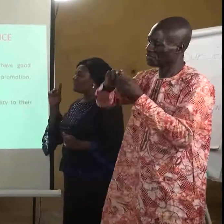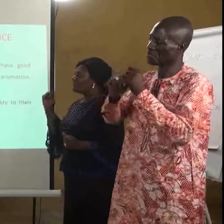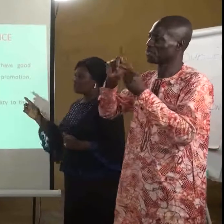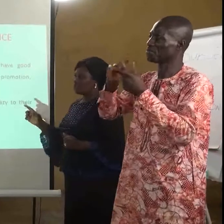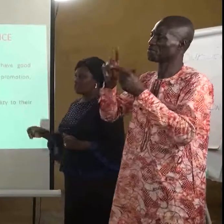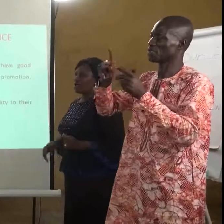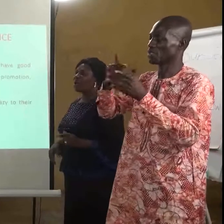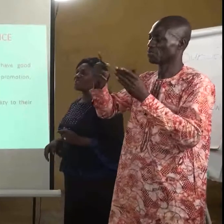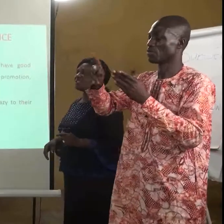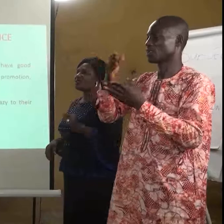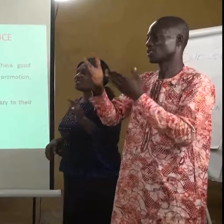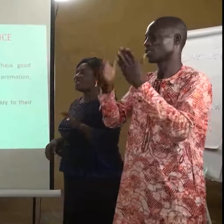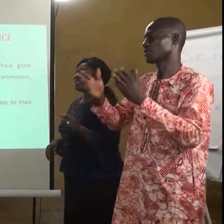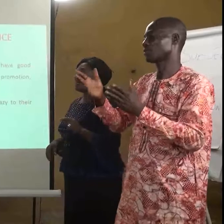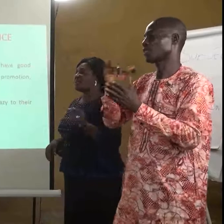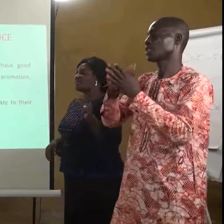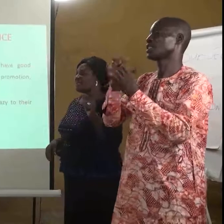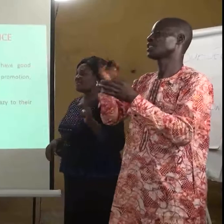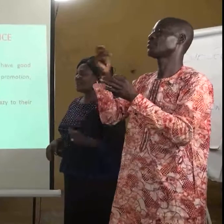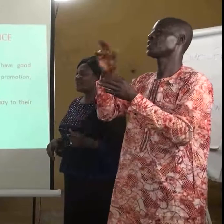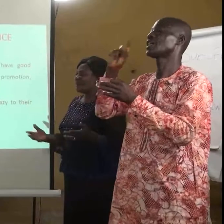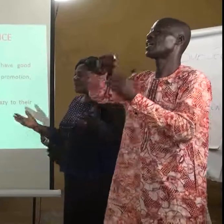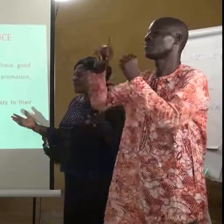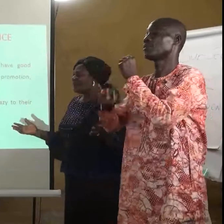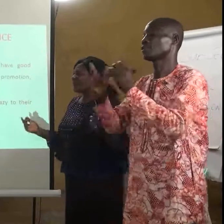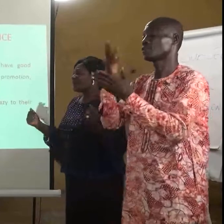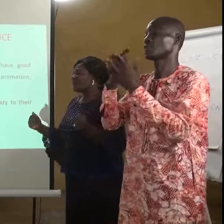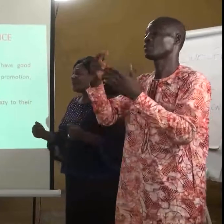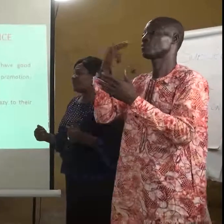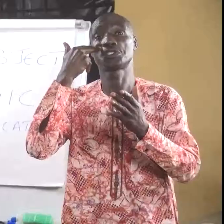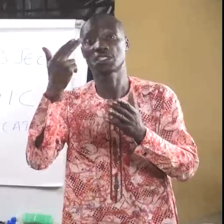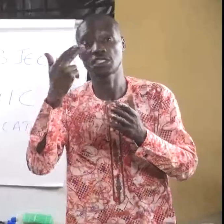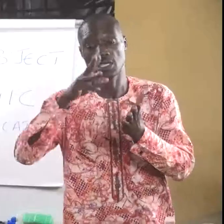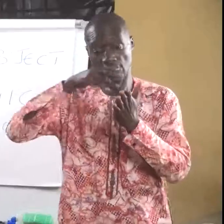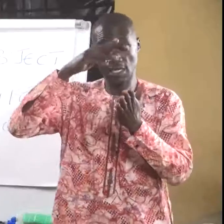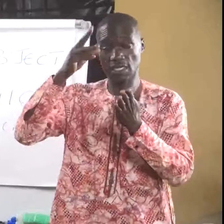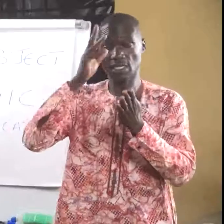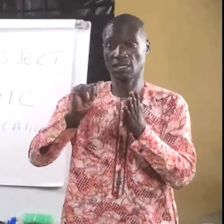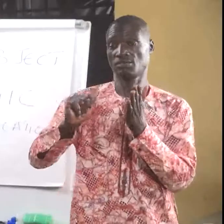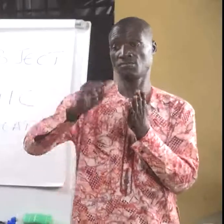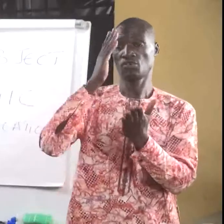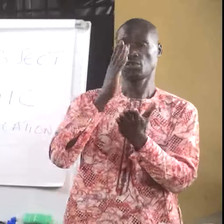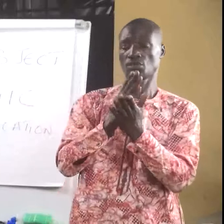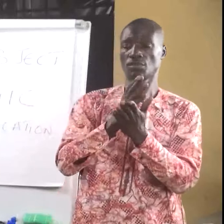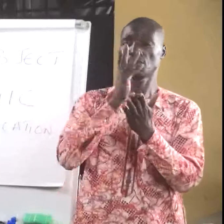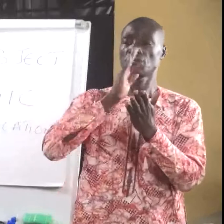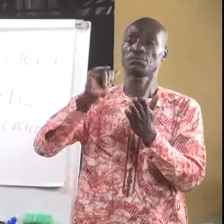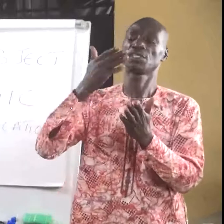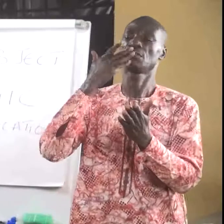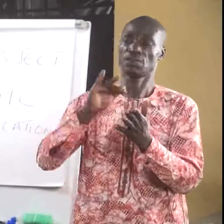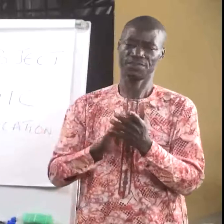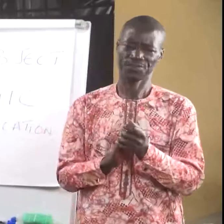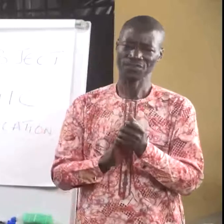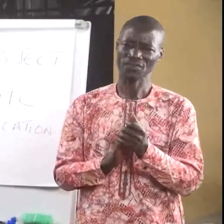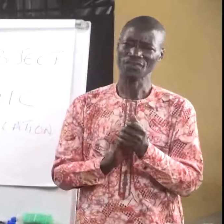they are punished, others will take as example. For example, if I'm as one of the public servants,